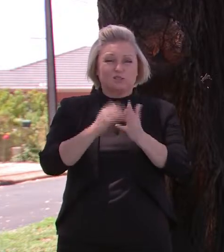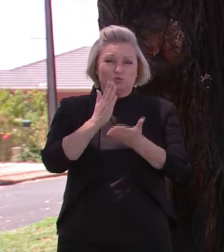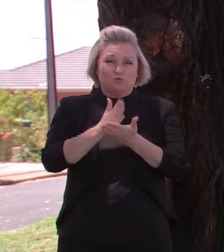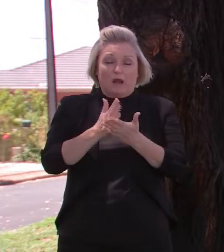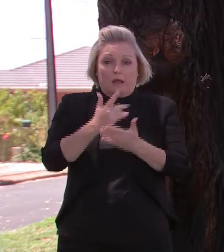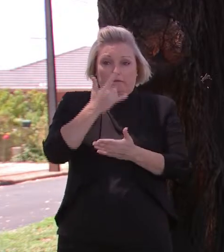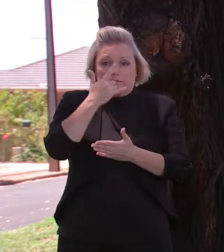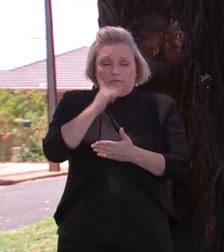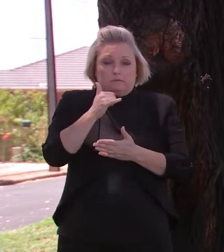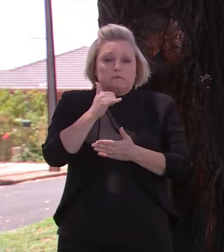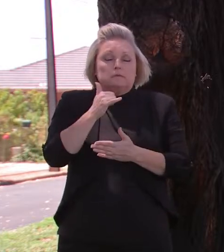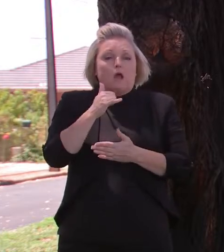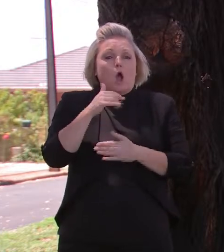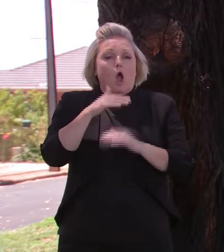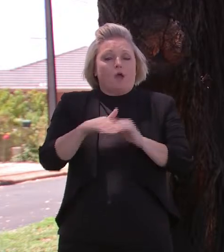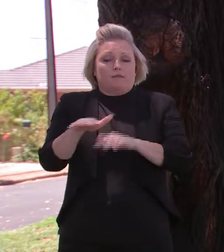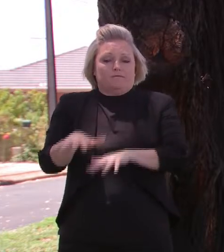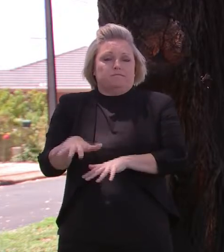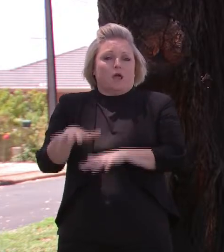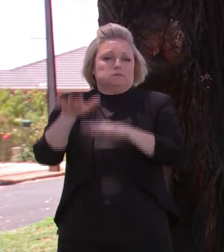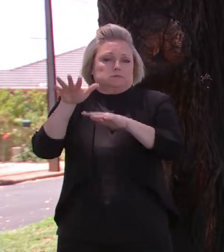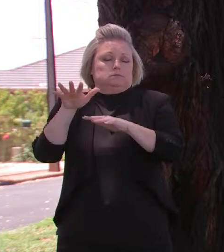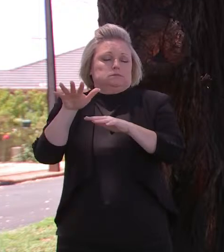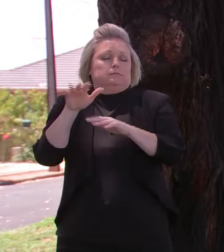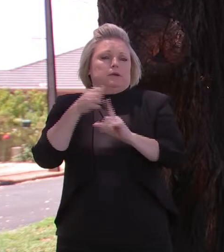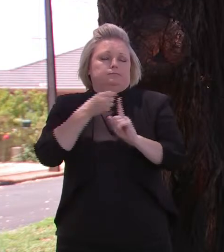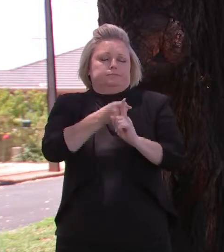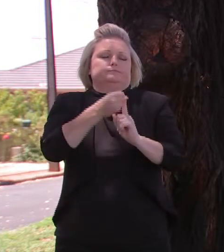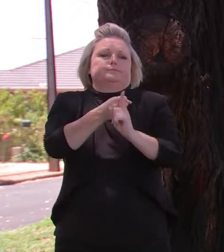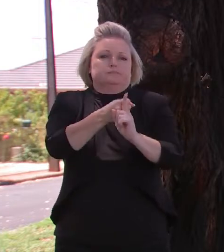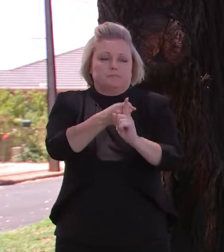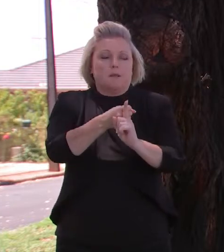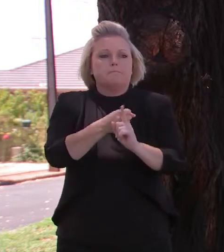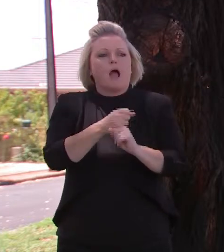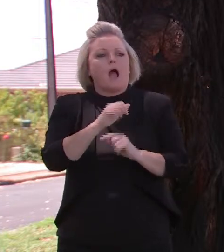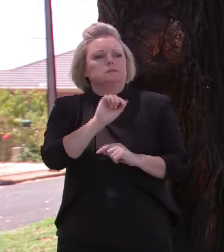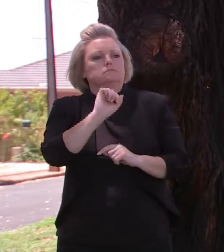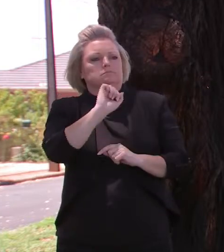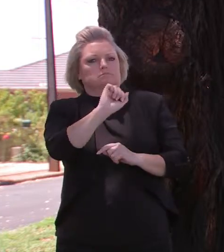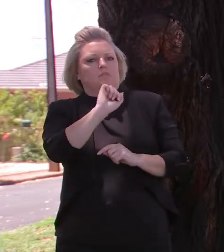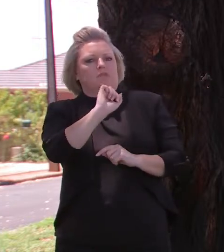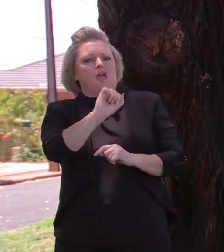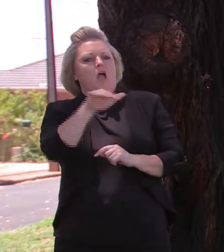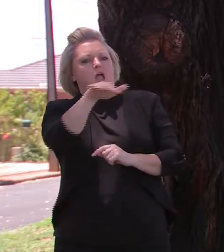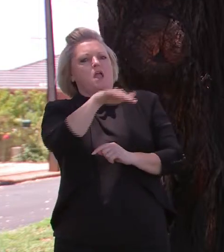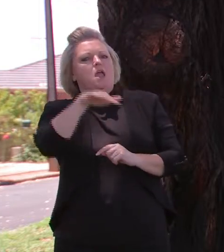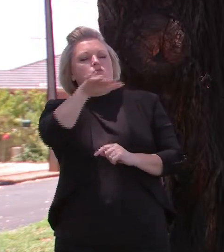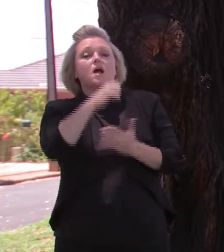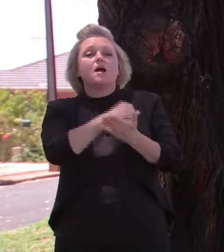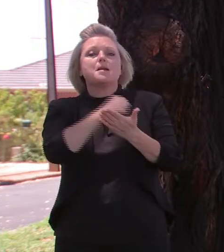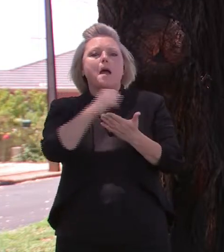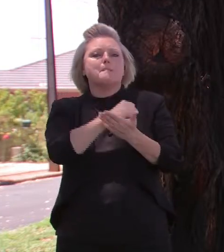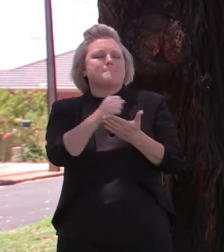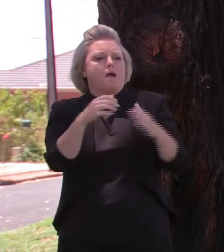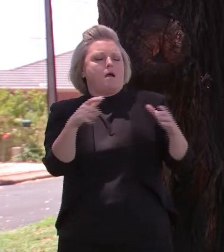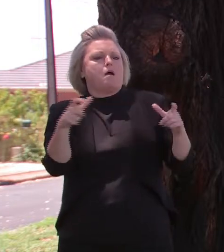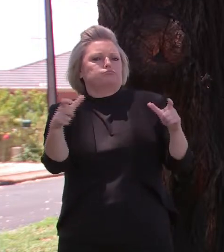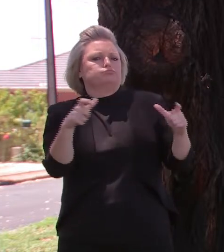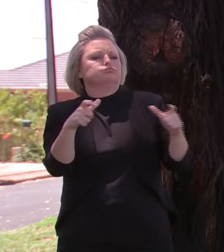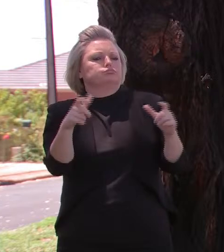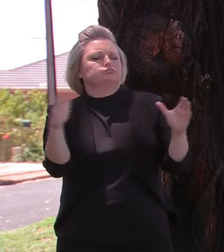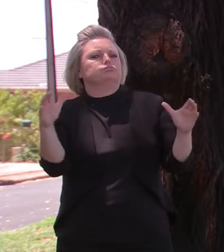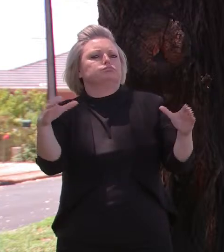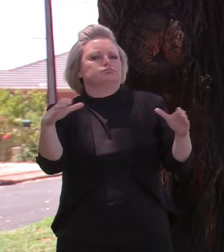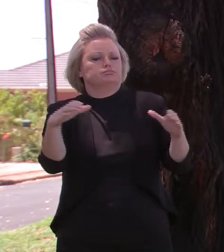Stewart Highway, but thankfully there, those numbers have been brought under control. We're more concerned at the moment on the west coast,